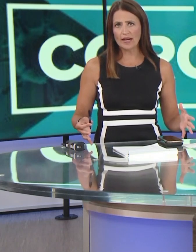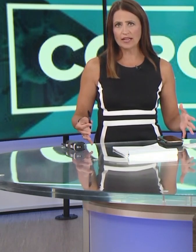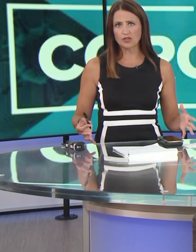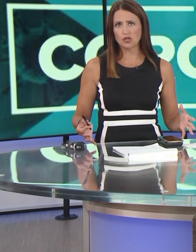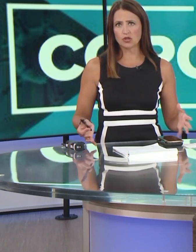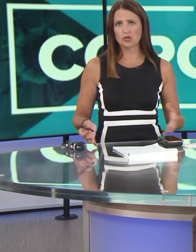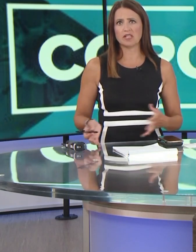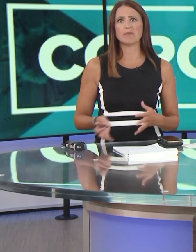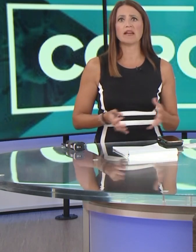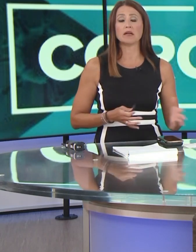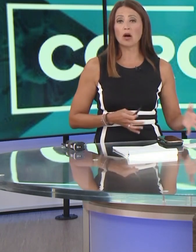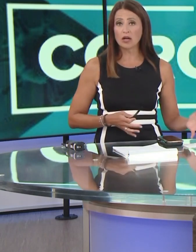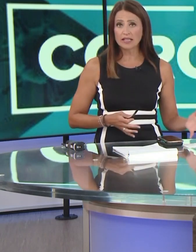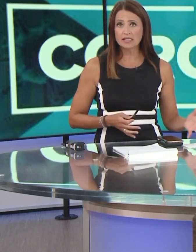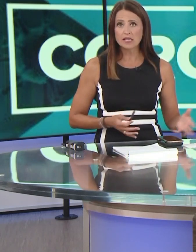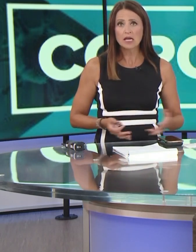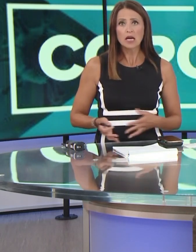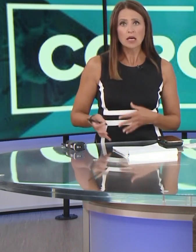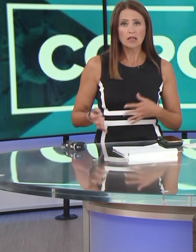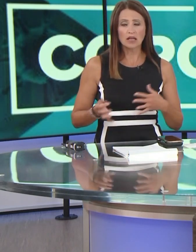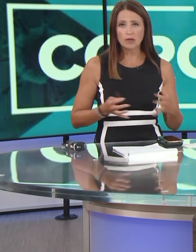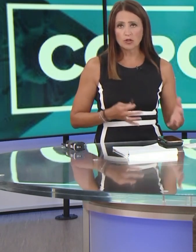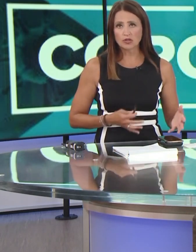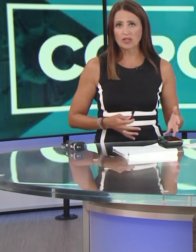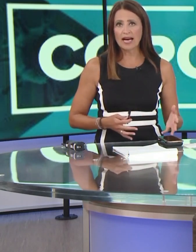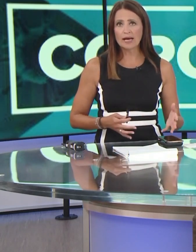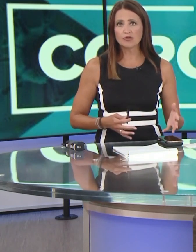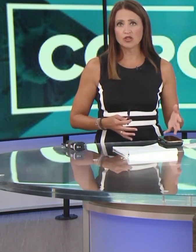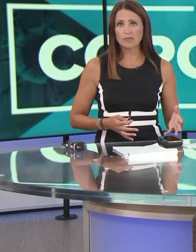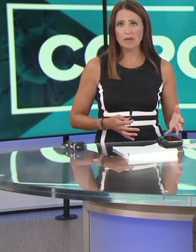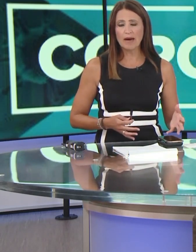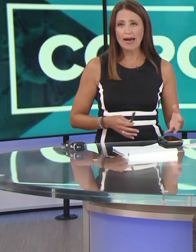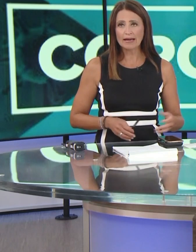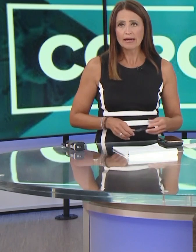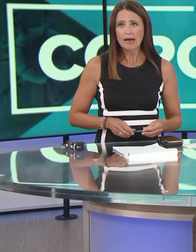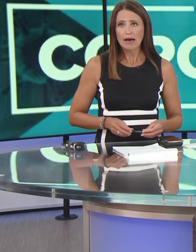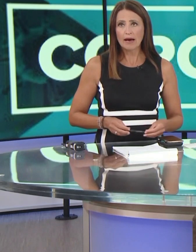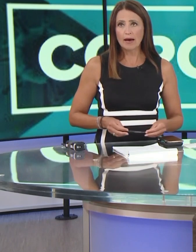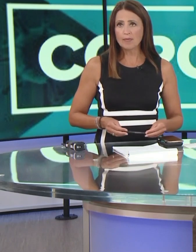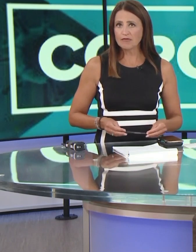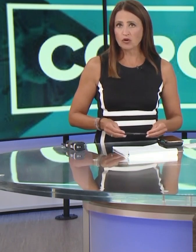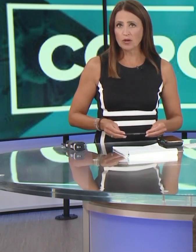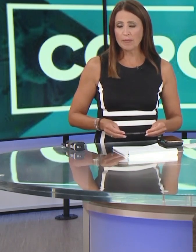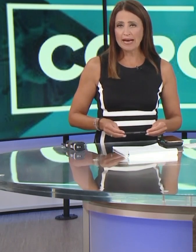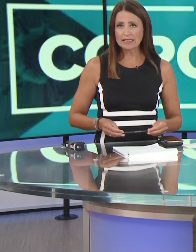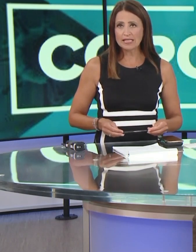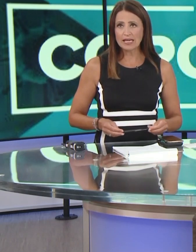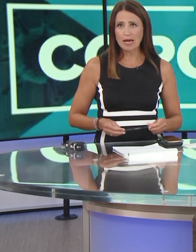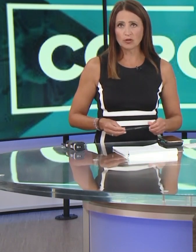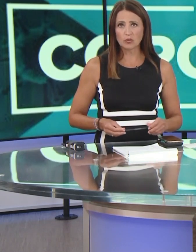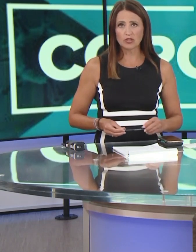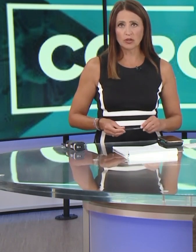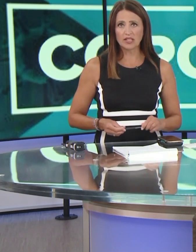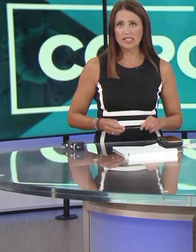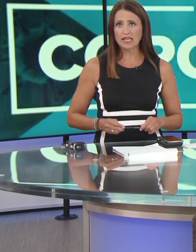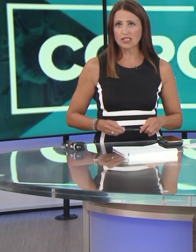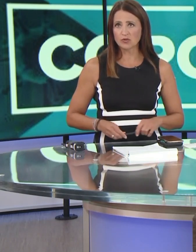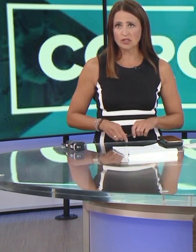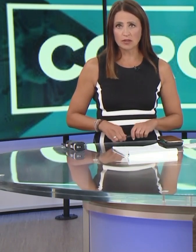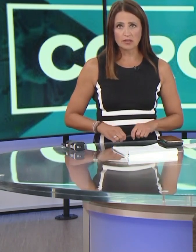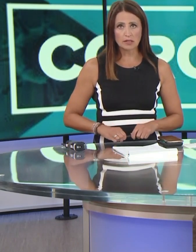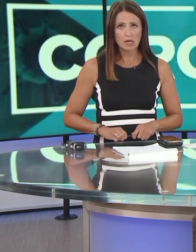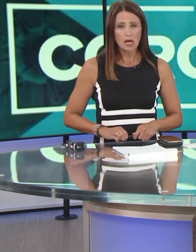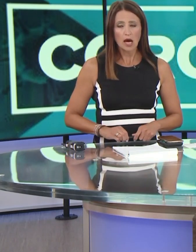and the White House assures him that in August, the commercial lab should be back up at full capacity, able to return these